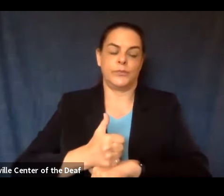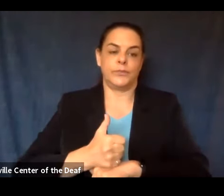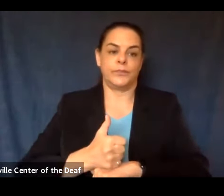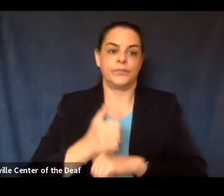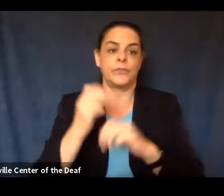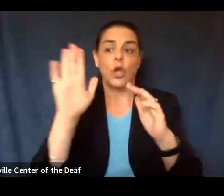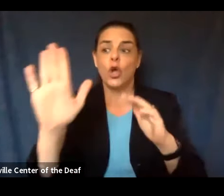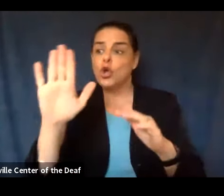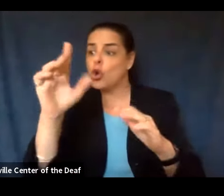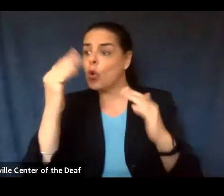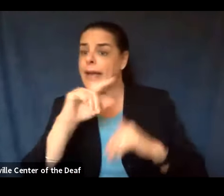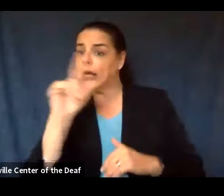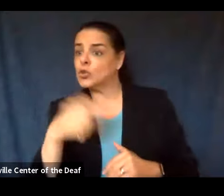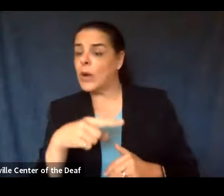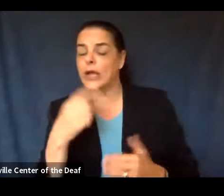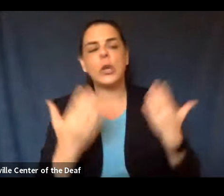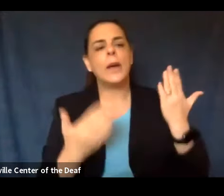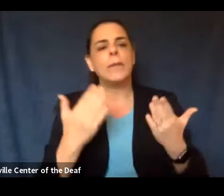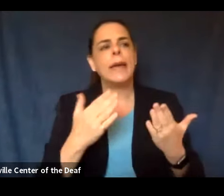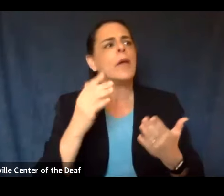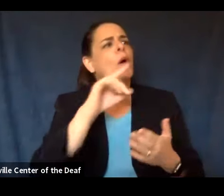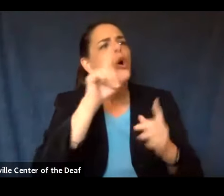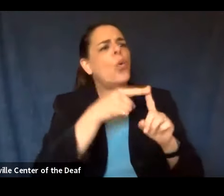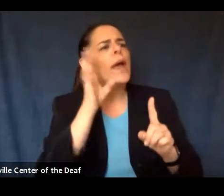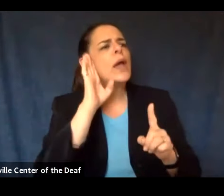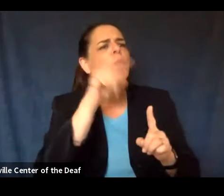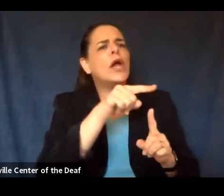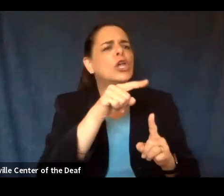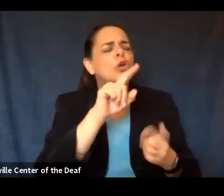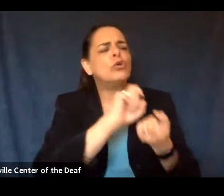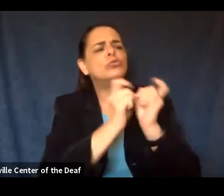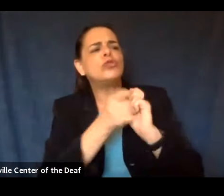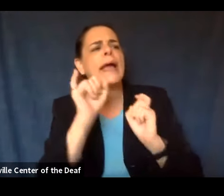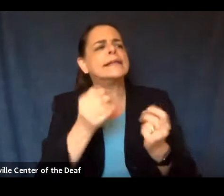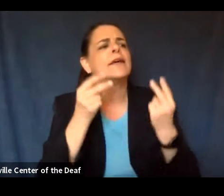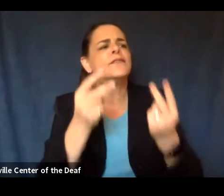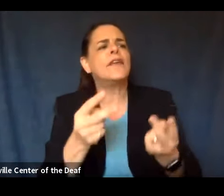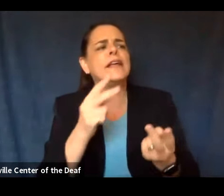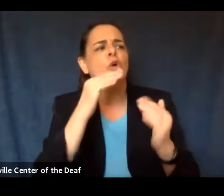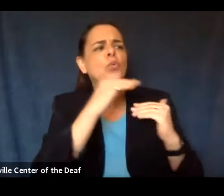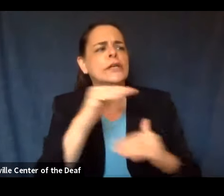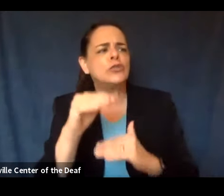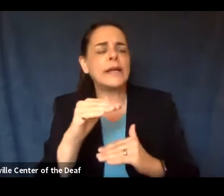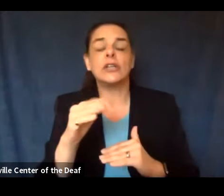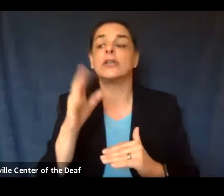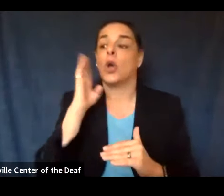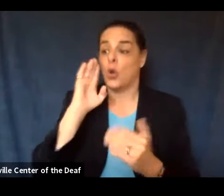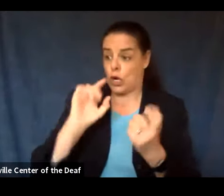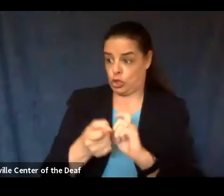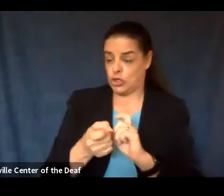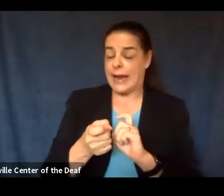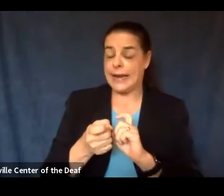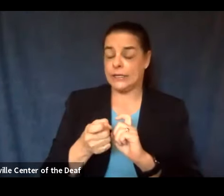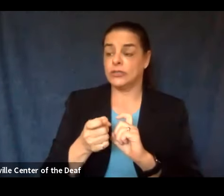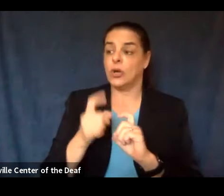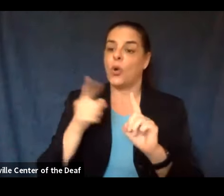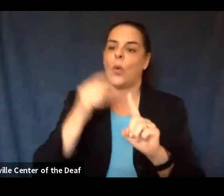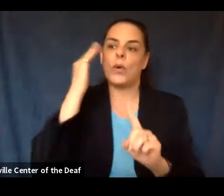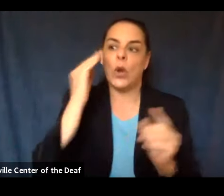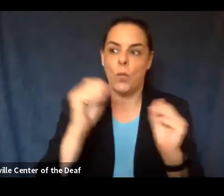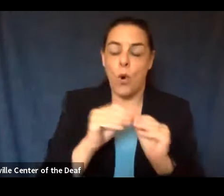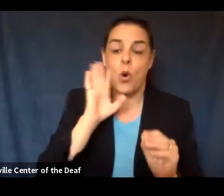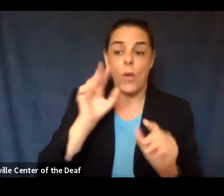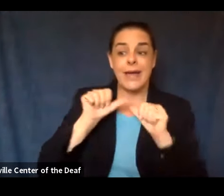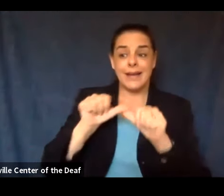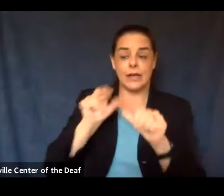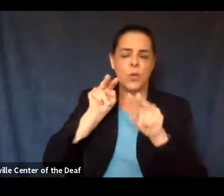next question may be, when are you going to revisit those visitation restrictions? Again, when we know more, we're continuing monitoring those on a daily basis, but